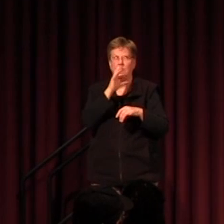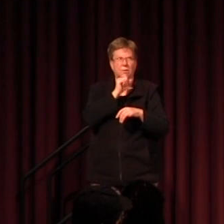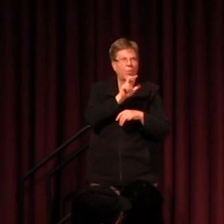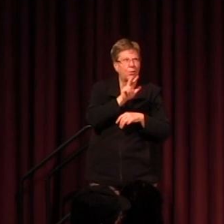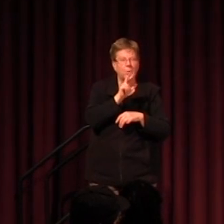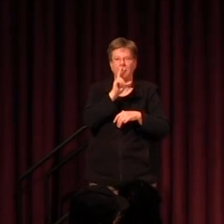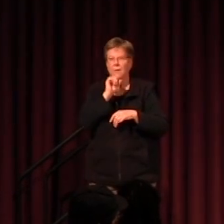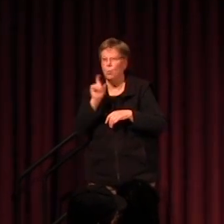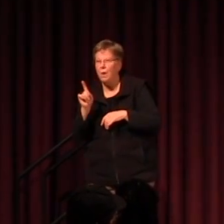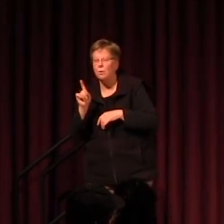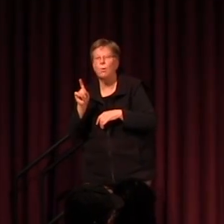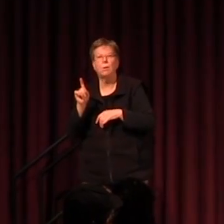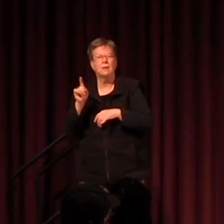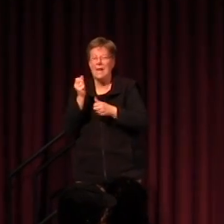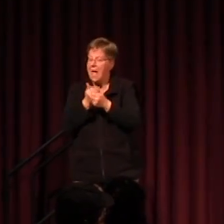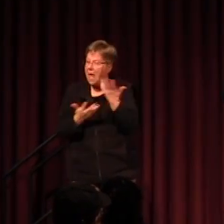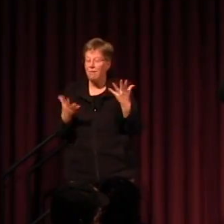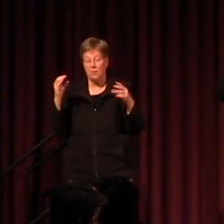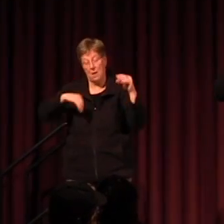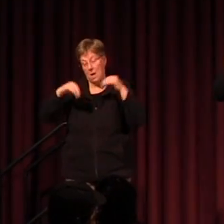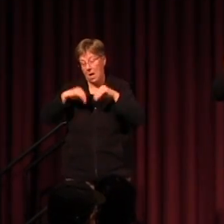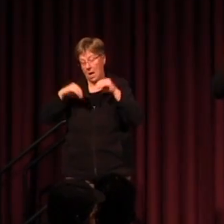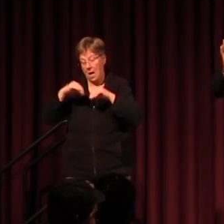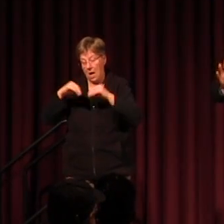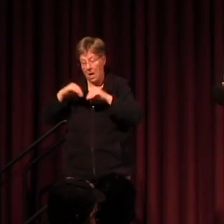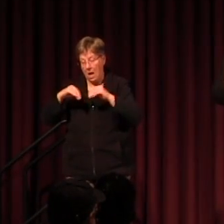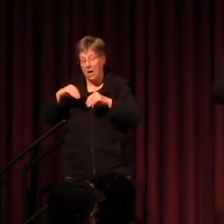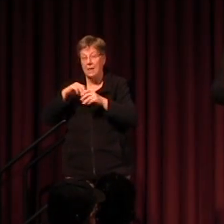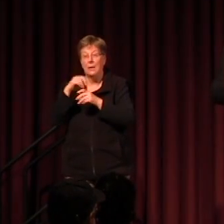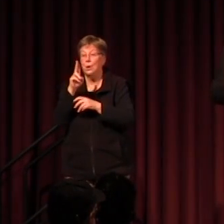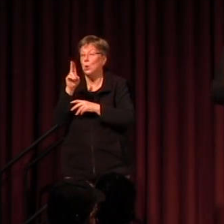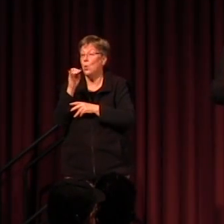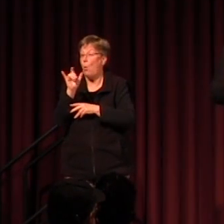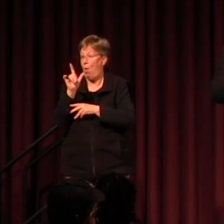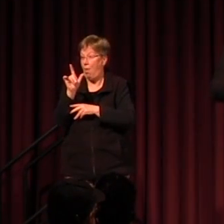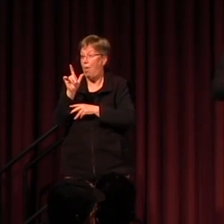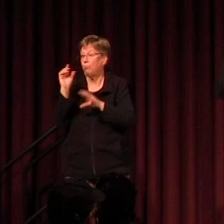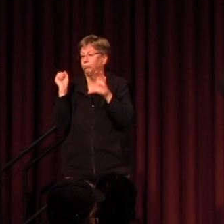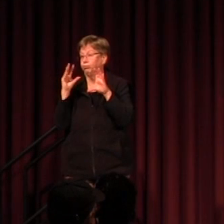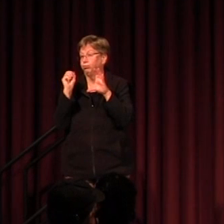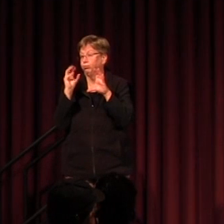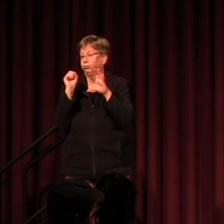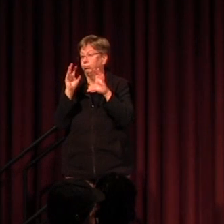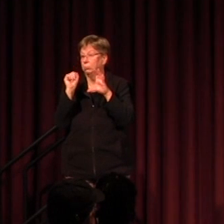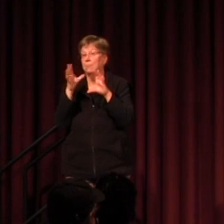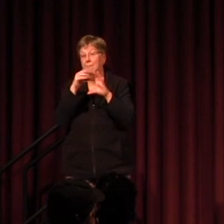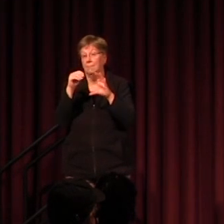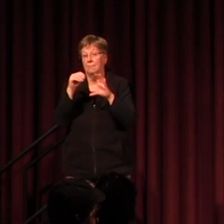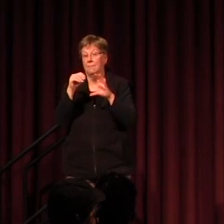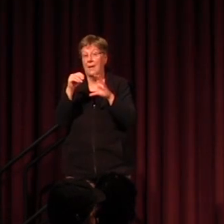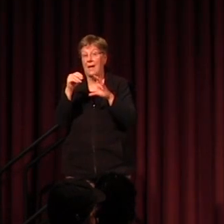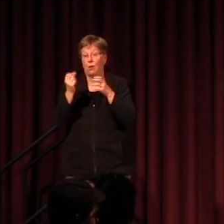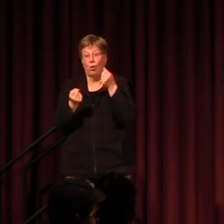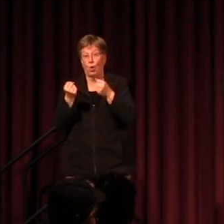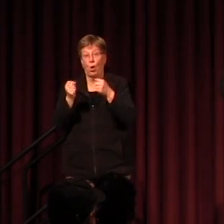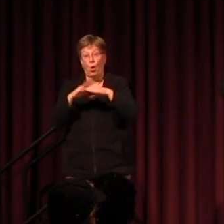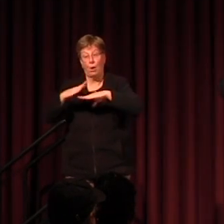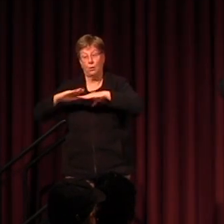a one-year-old, and everything we owned in a U-Haul and our car on a